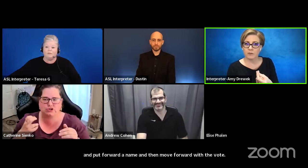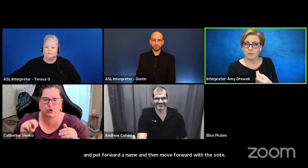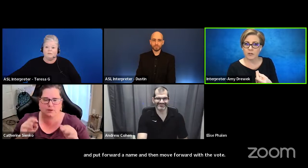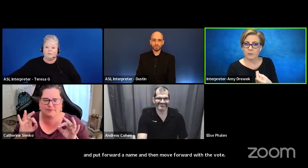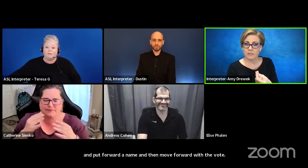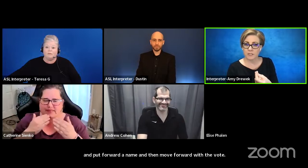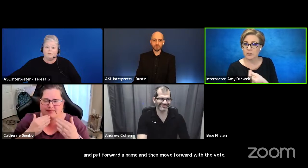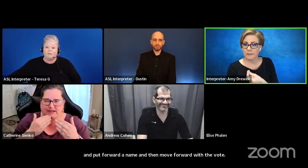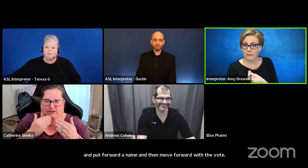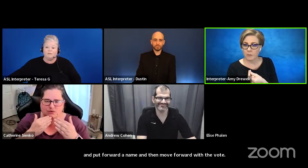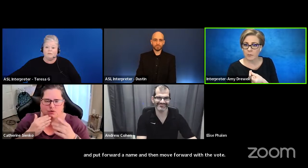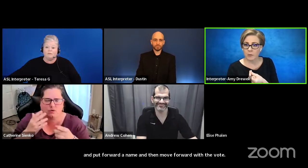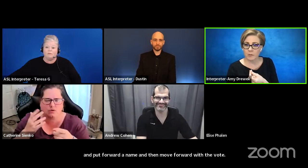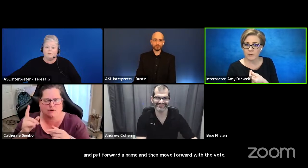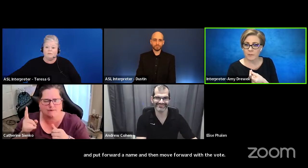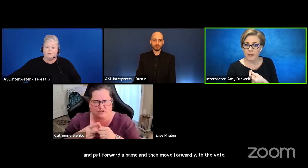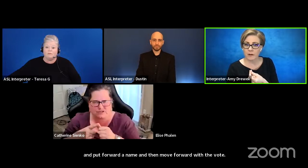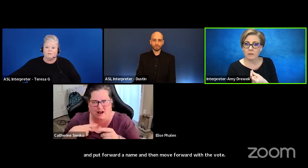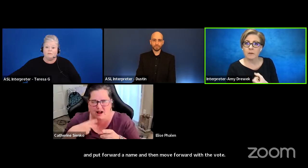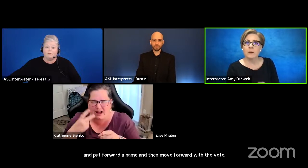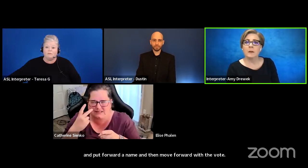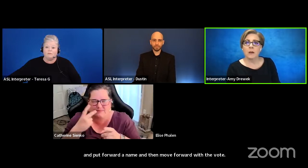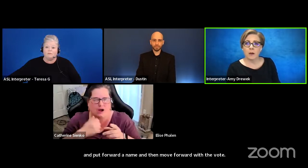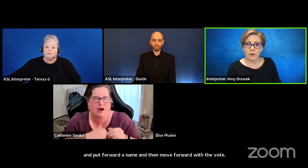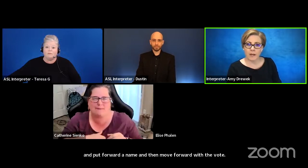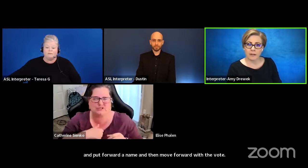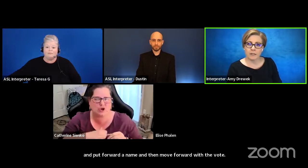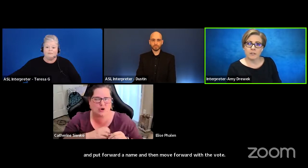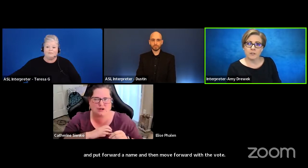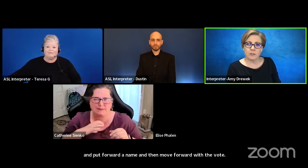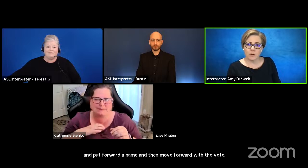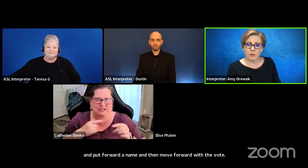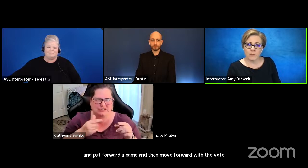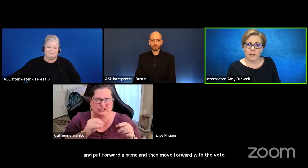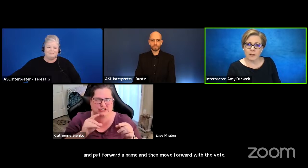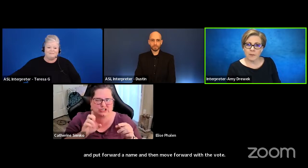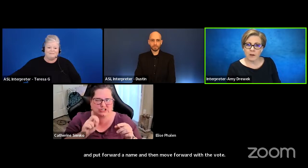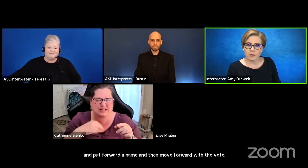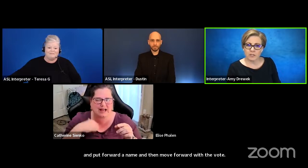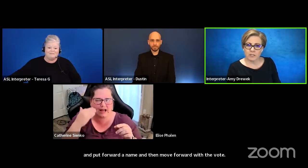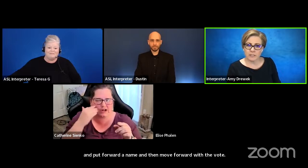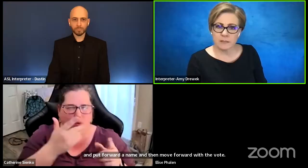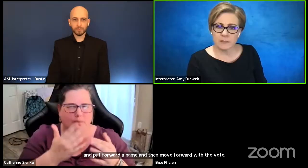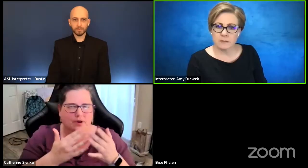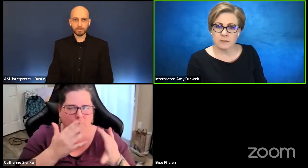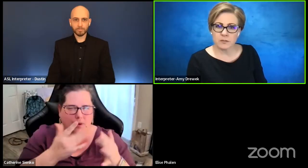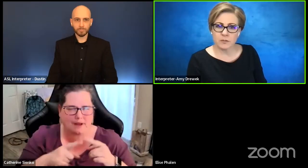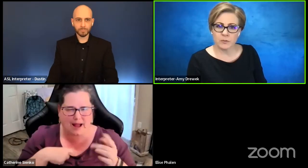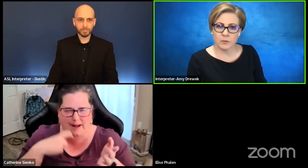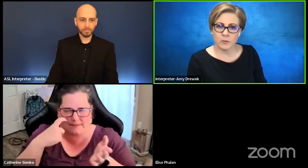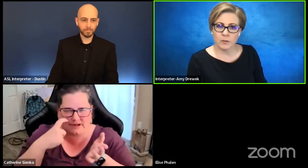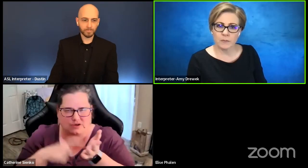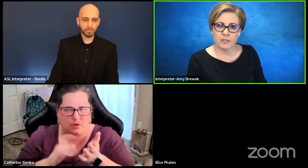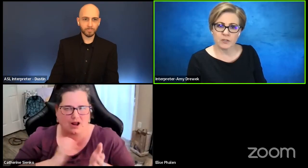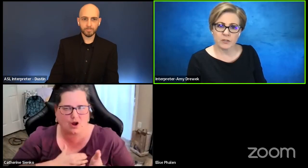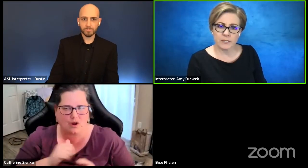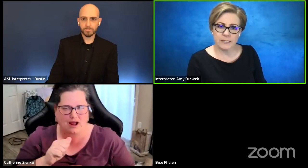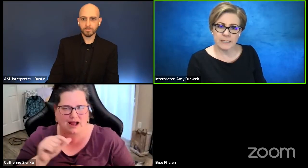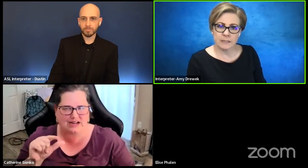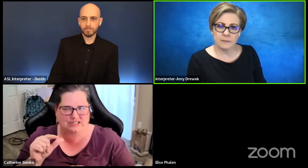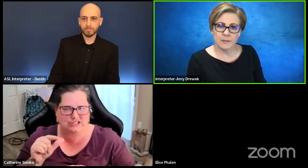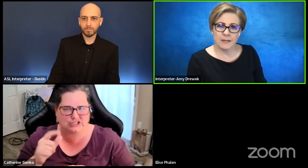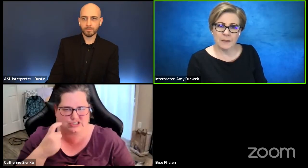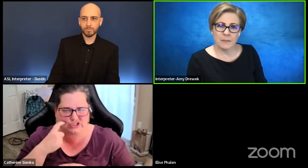move forward for the interim director position, and then we will move from there. Okay, so my apologies